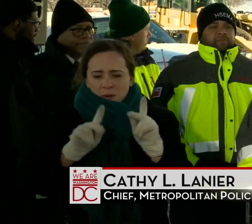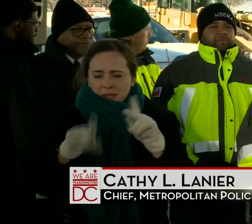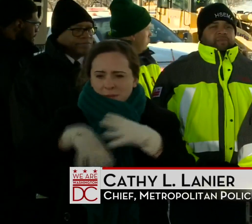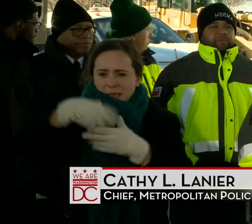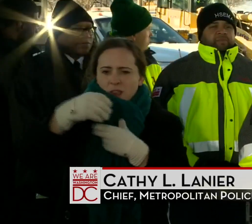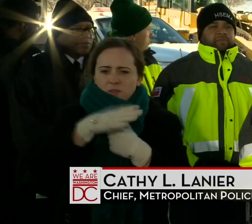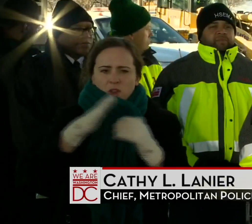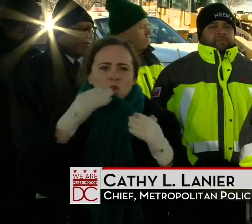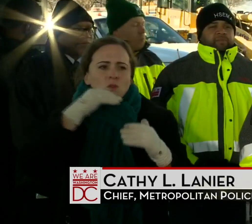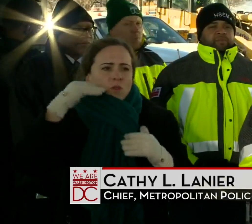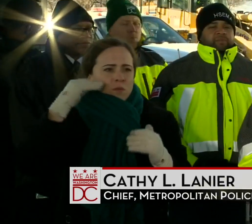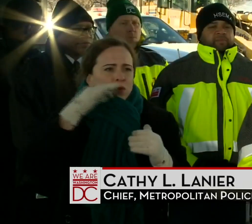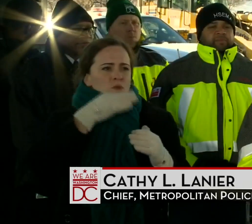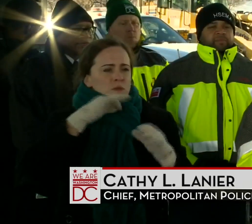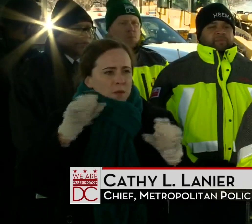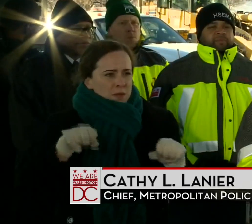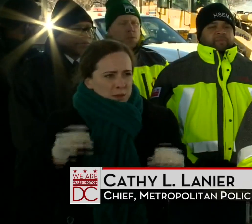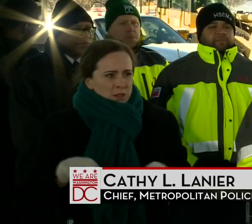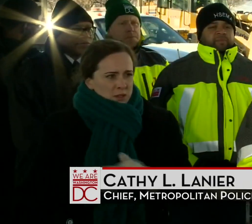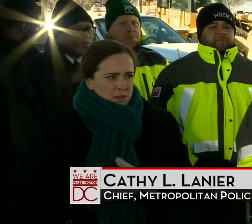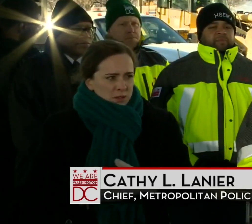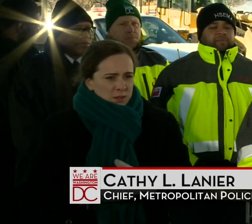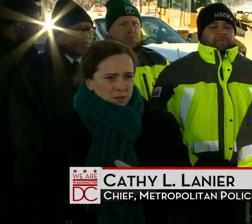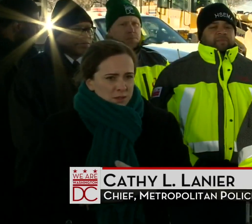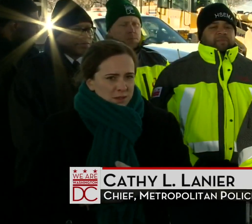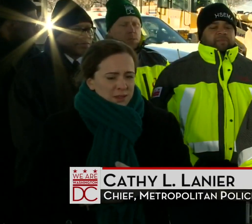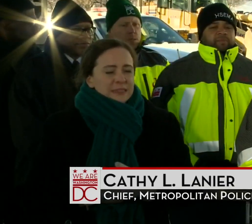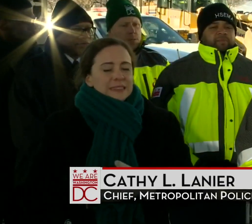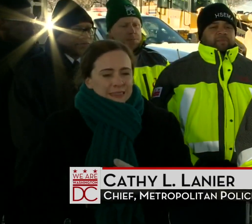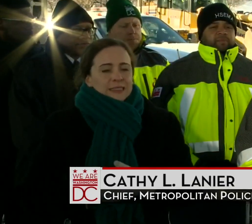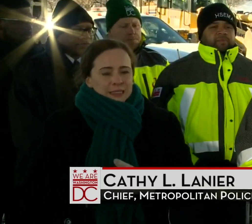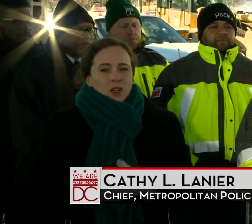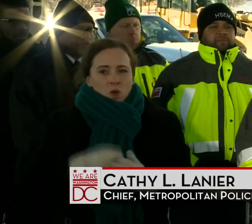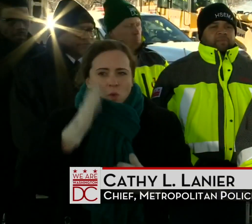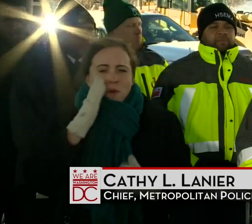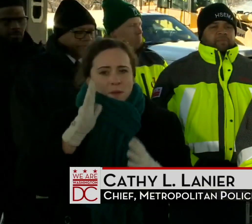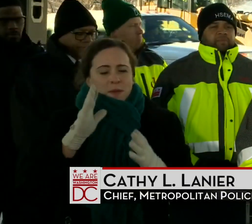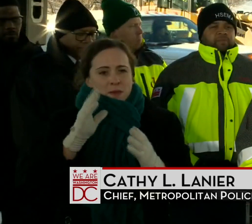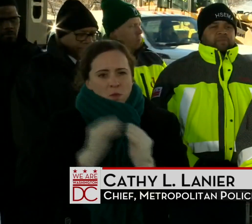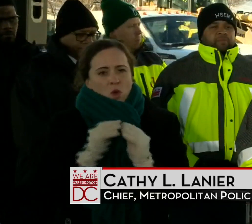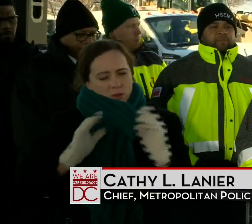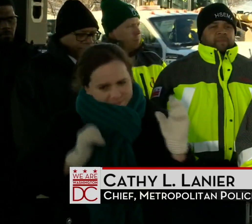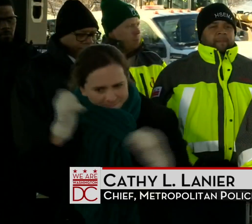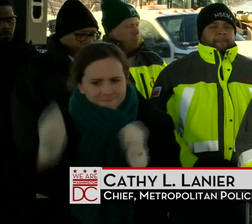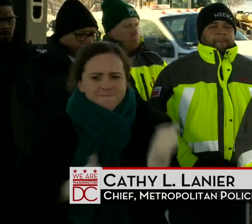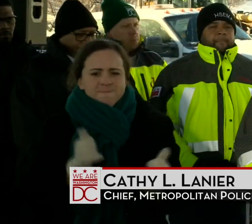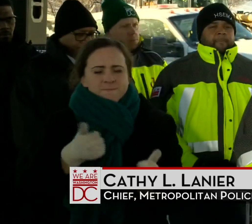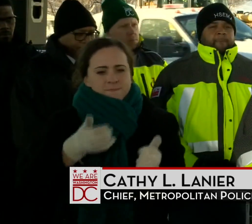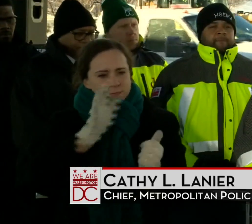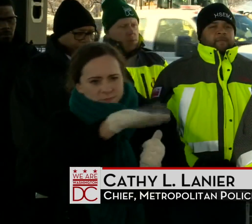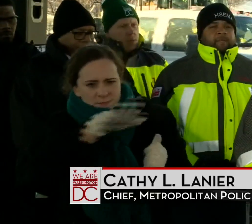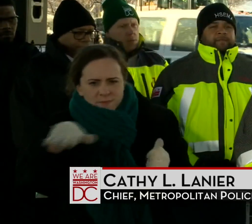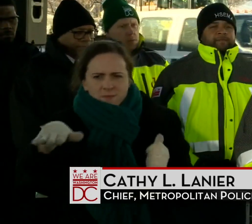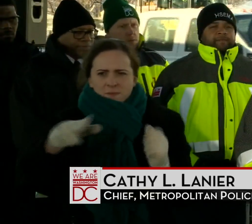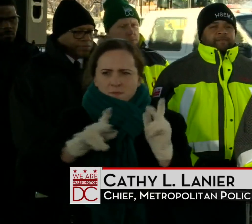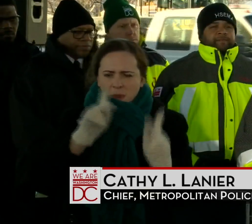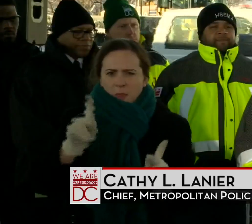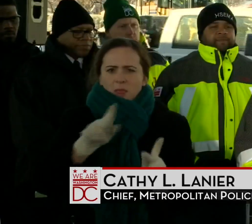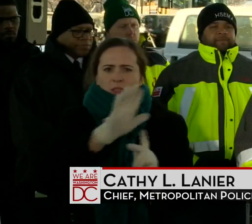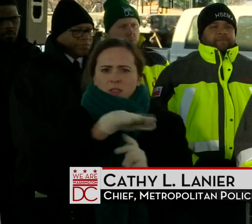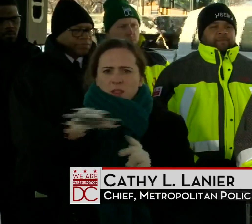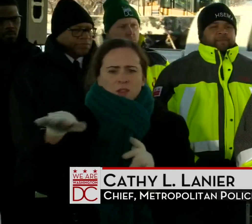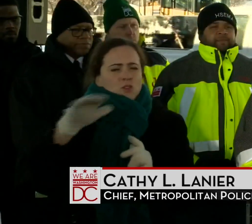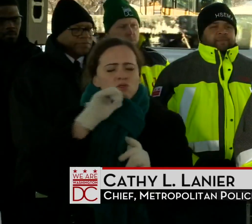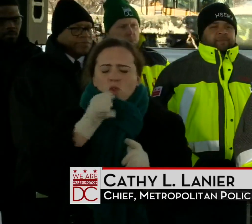as soon as possible. So we're going to have to start stepping up and be a little bit more aggressive about asking our public, one,